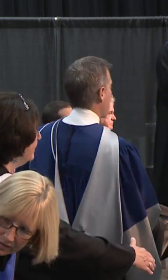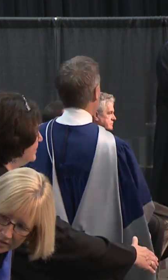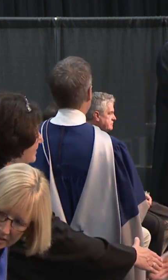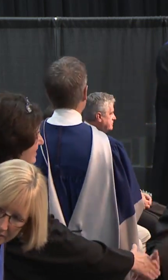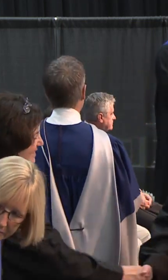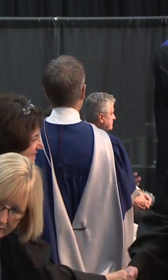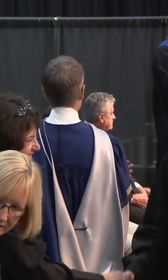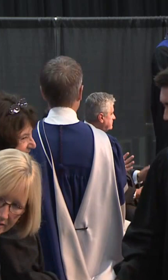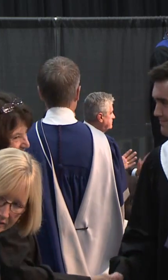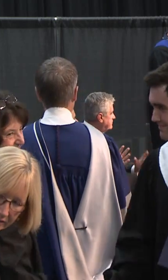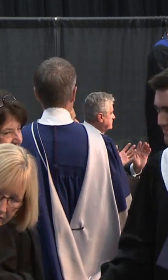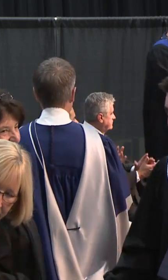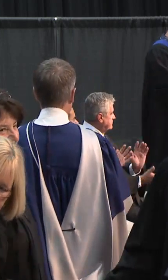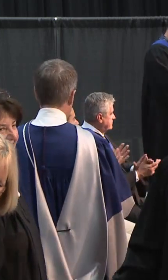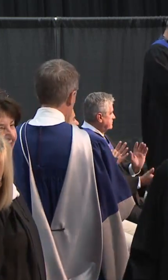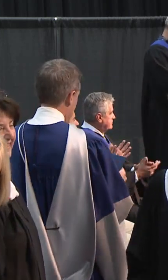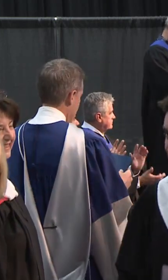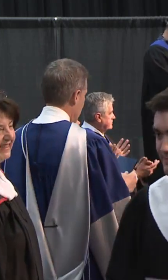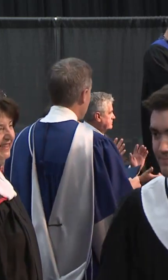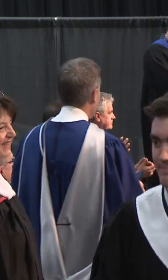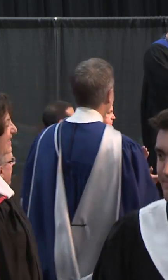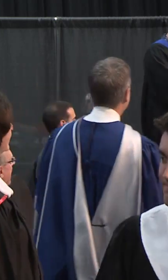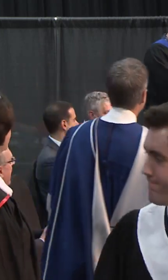Amanda Melanson.